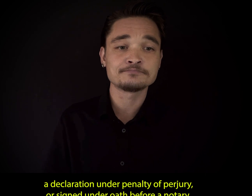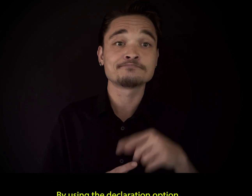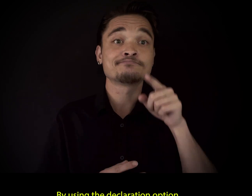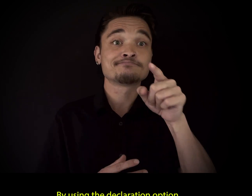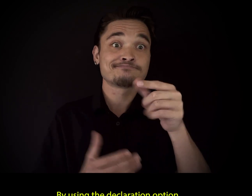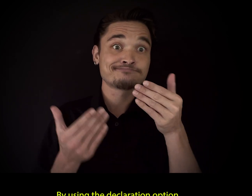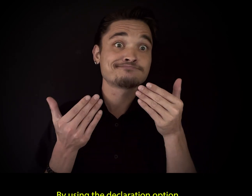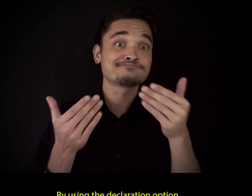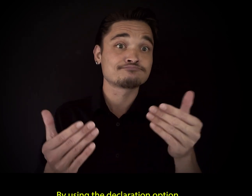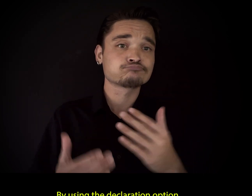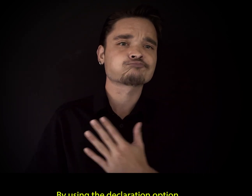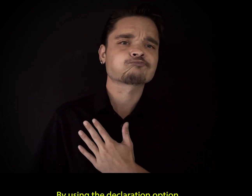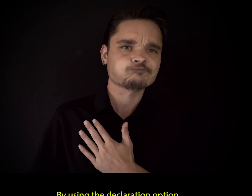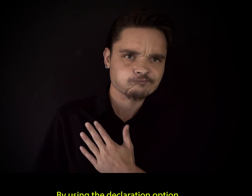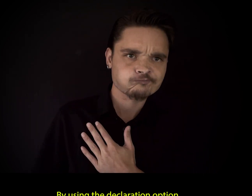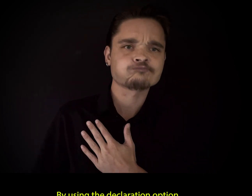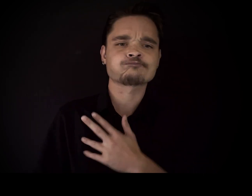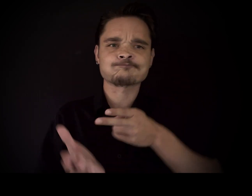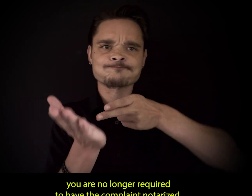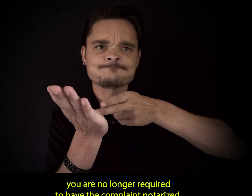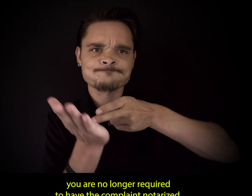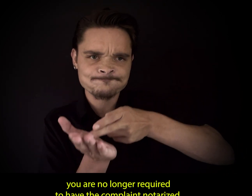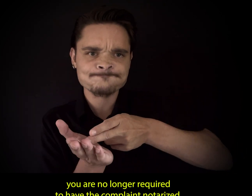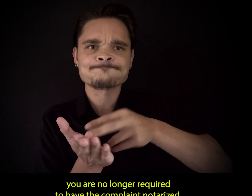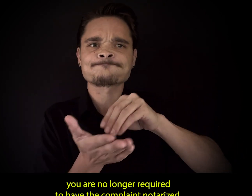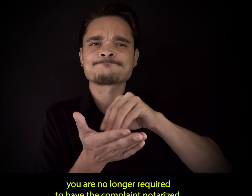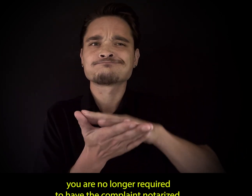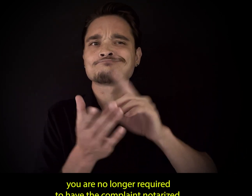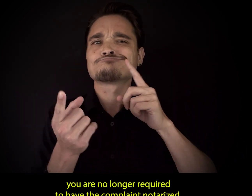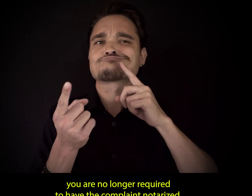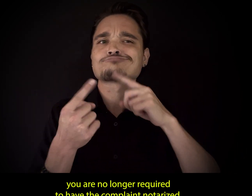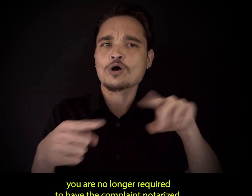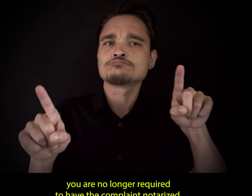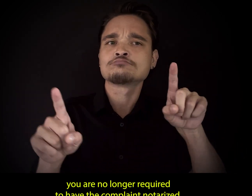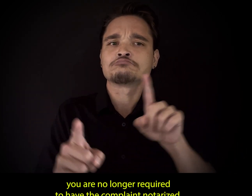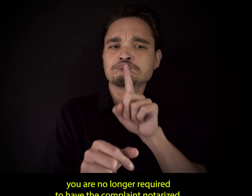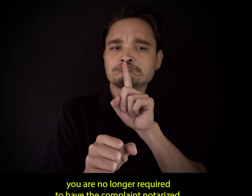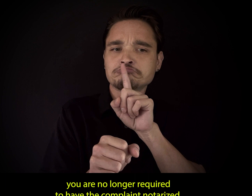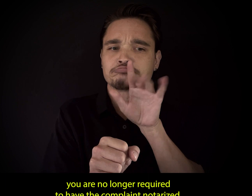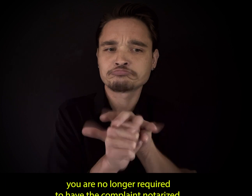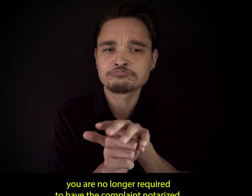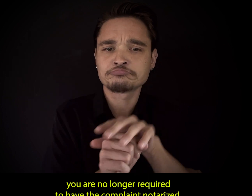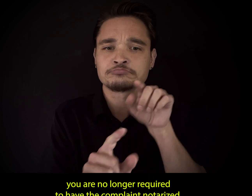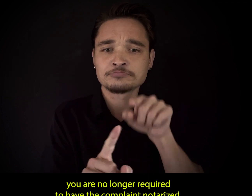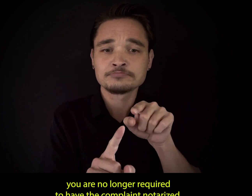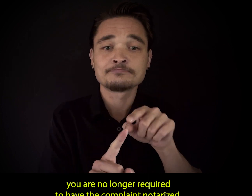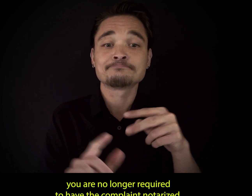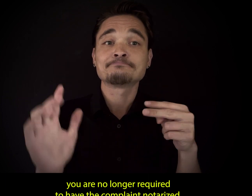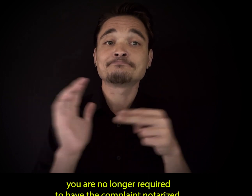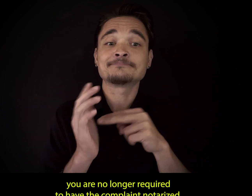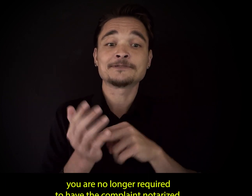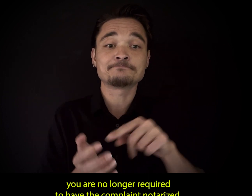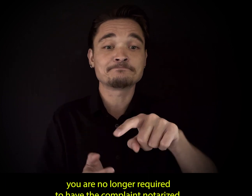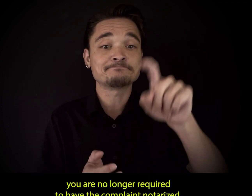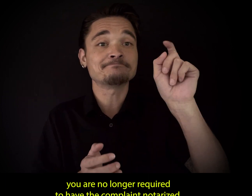By using the declaration option, you are no longer required to have the complaint notarized.